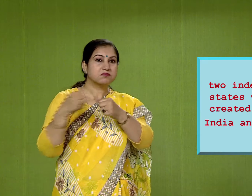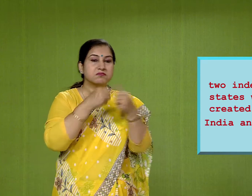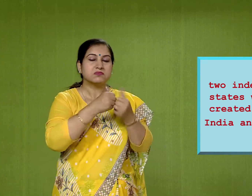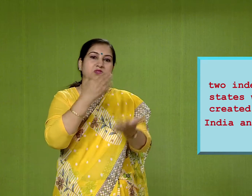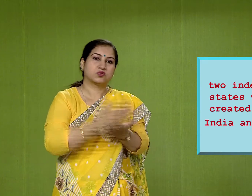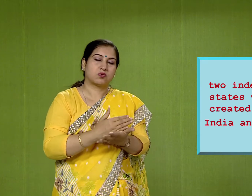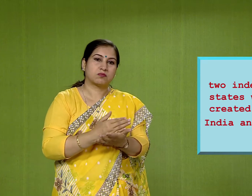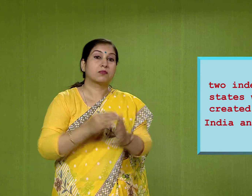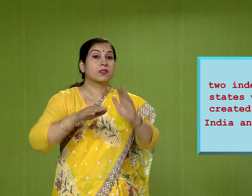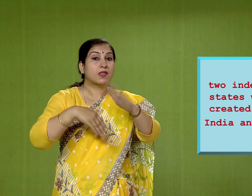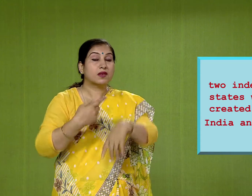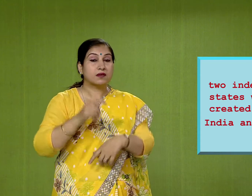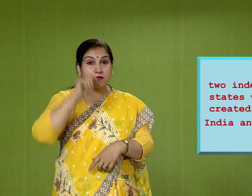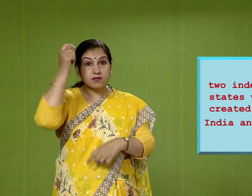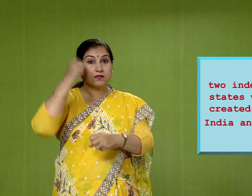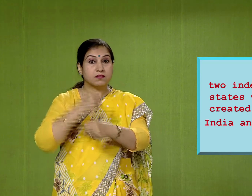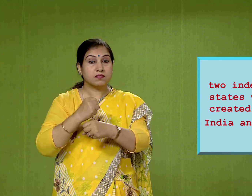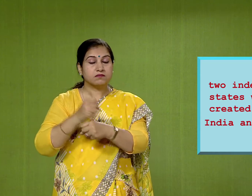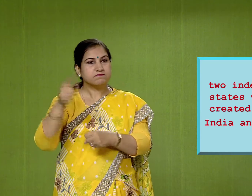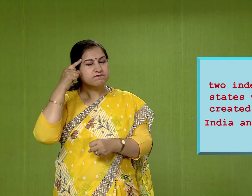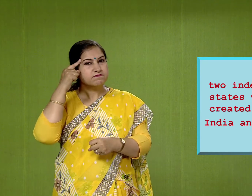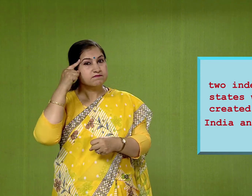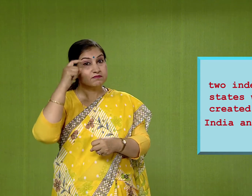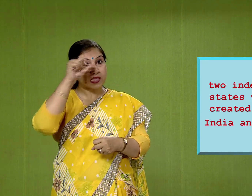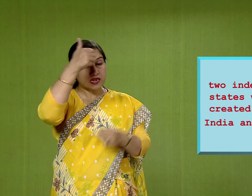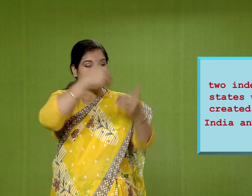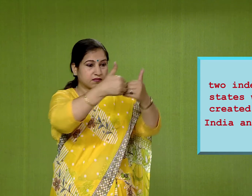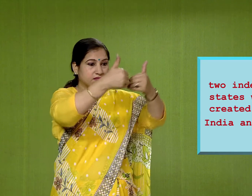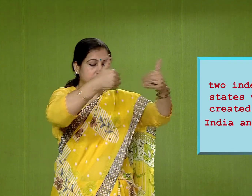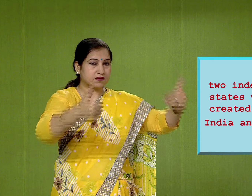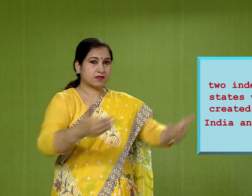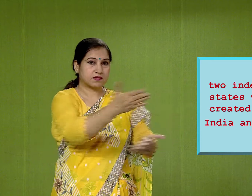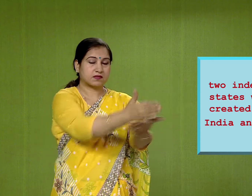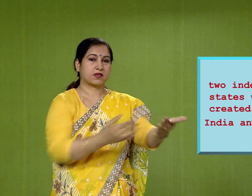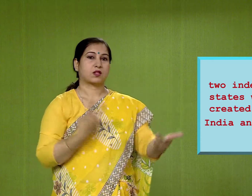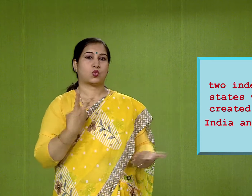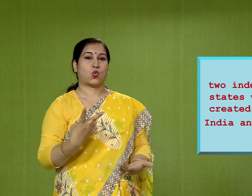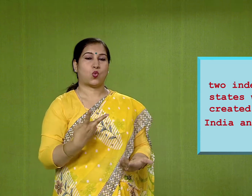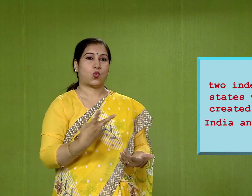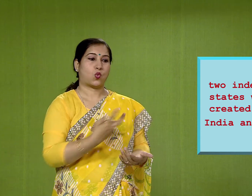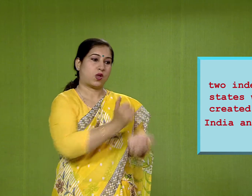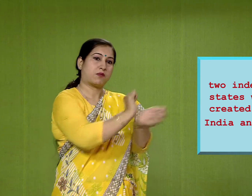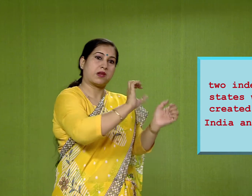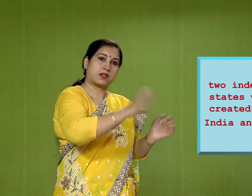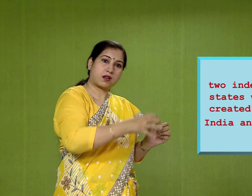India was divided into two parts and two independent countries were